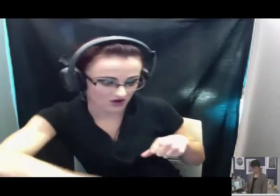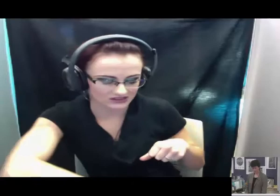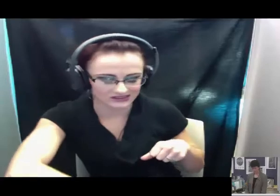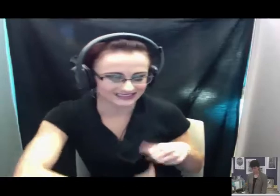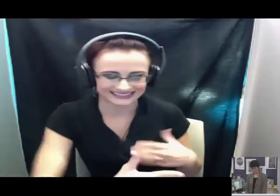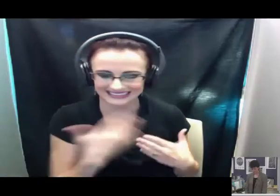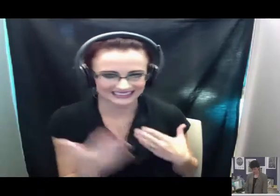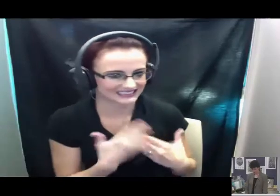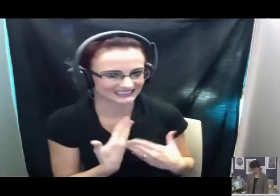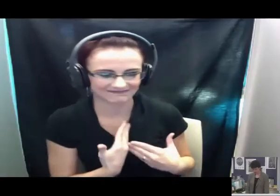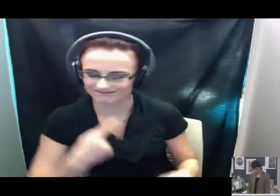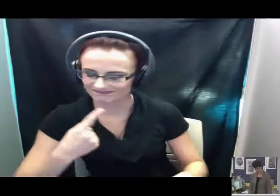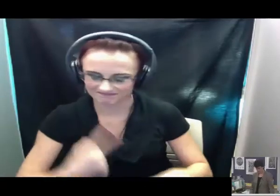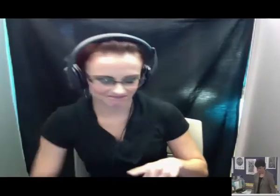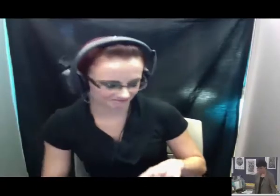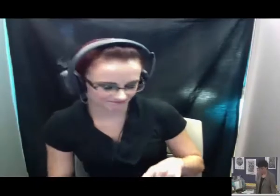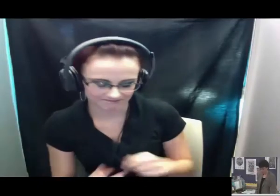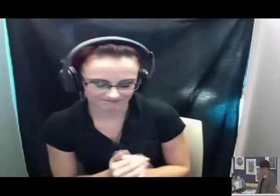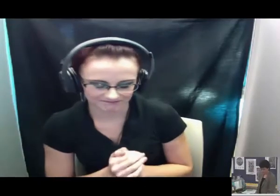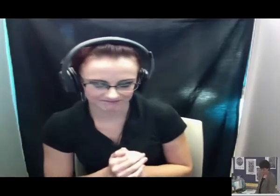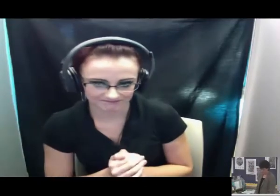Okay, your assignment for tomorrow then